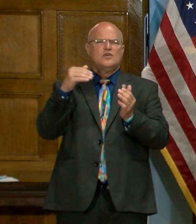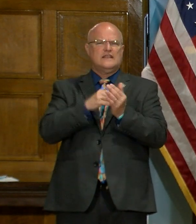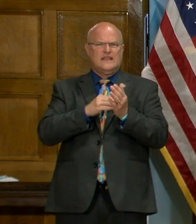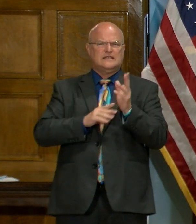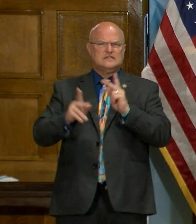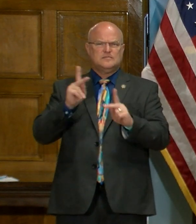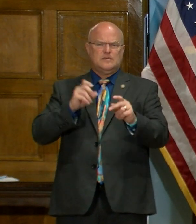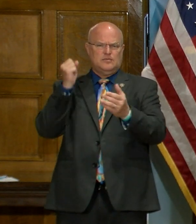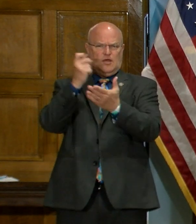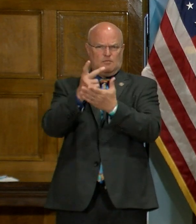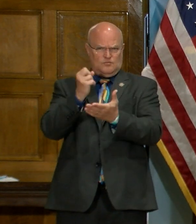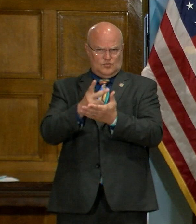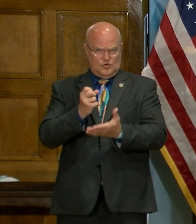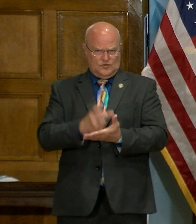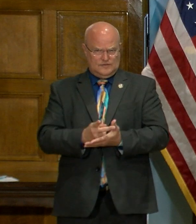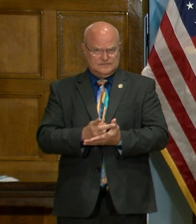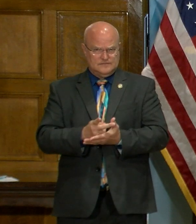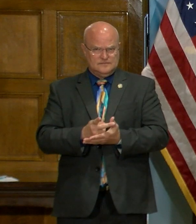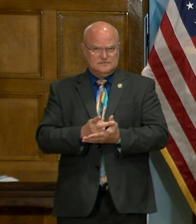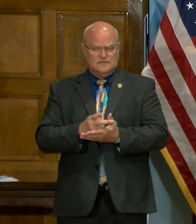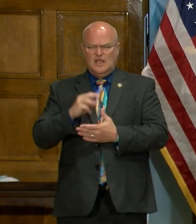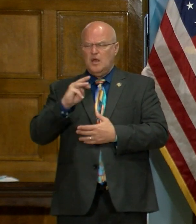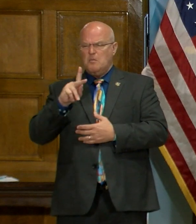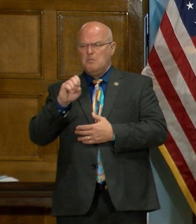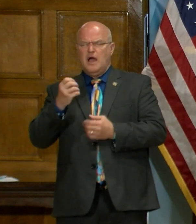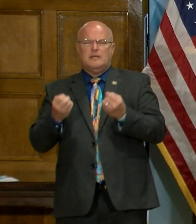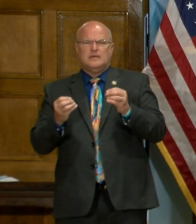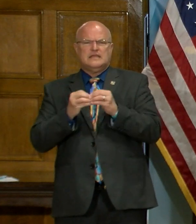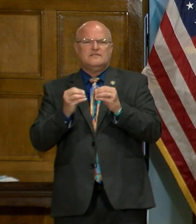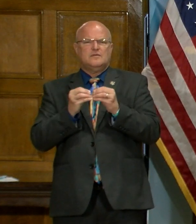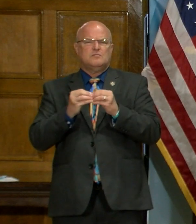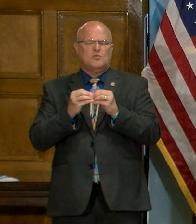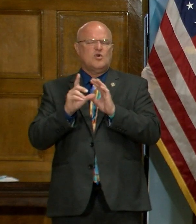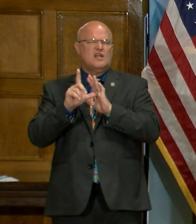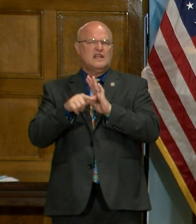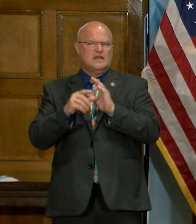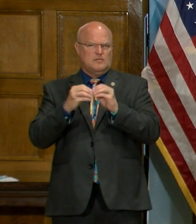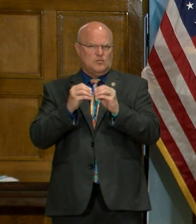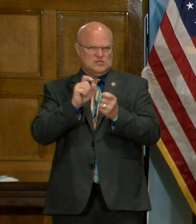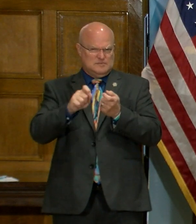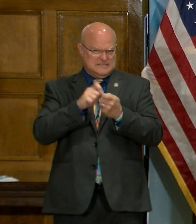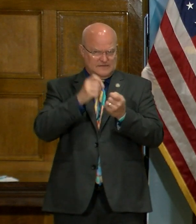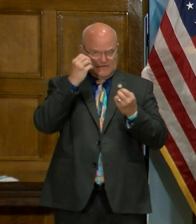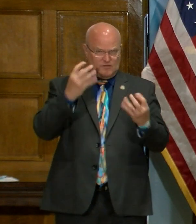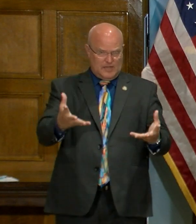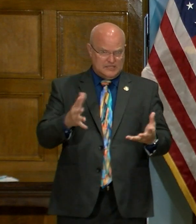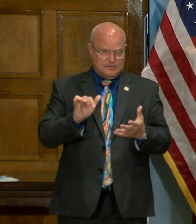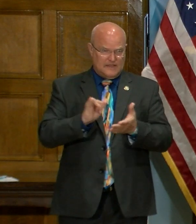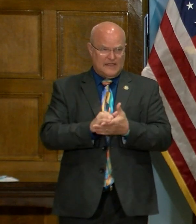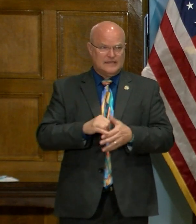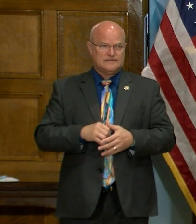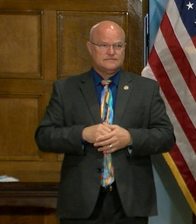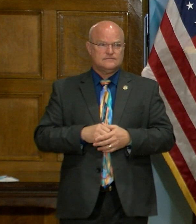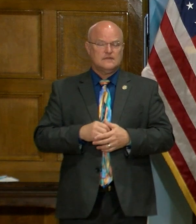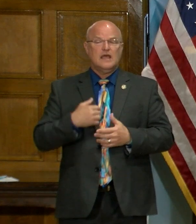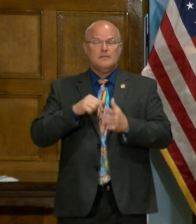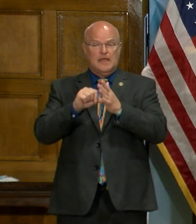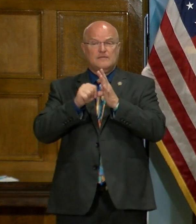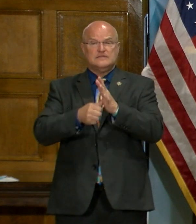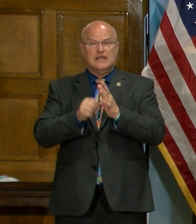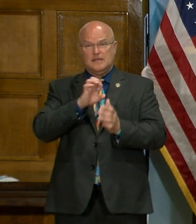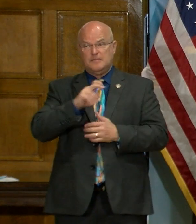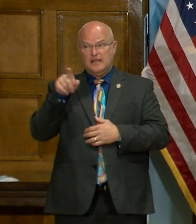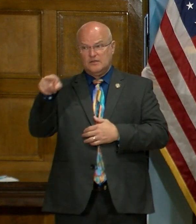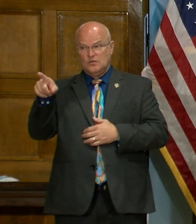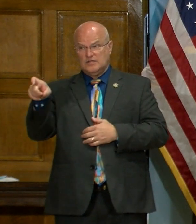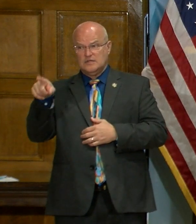been approved. Mike might be able to give you later after this any more specific information on that. And let me emphasize back